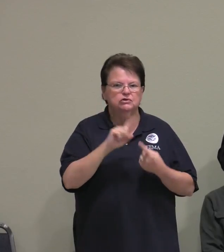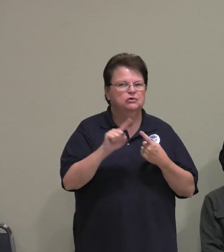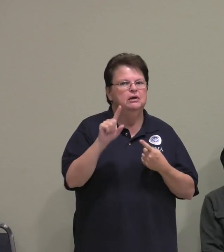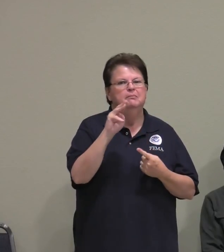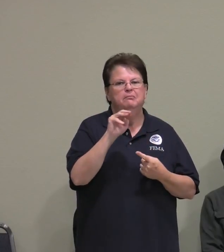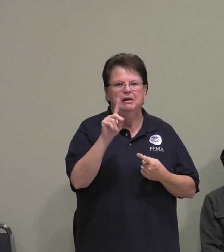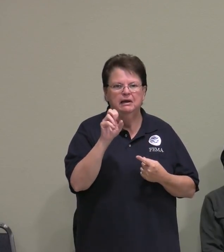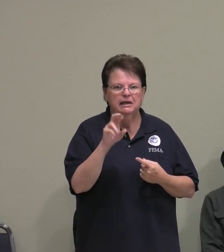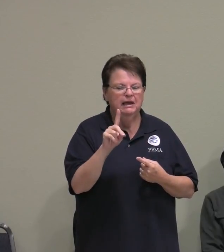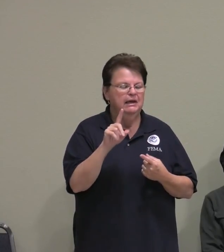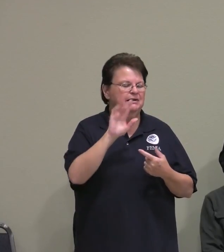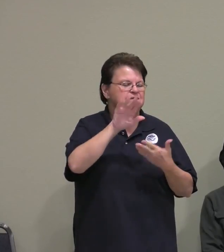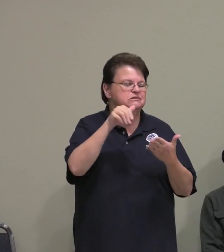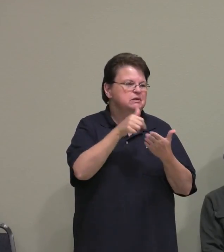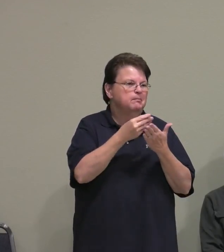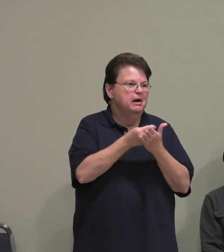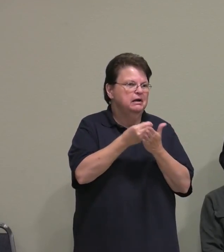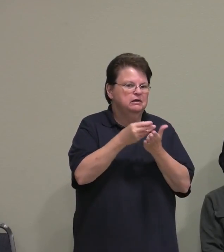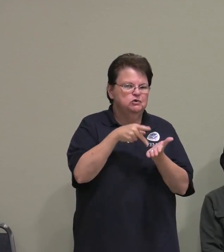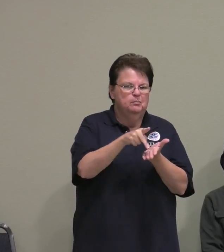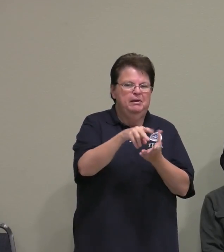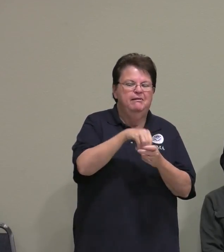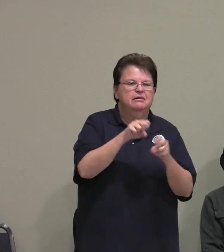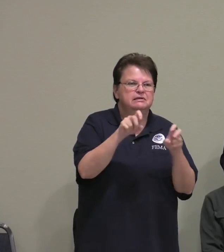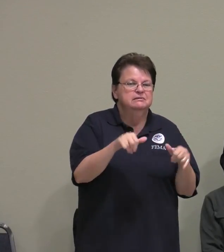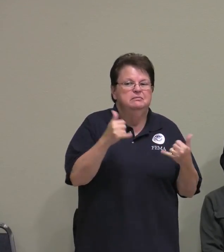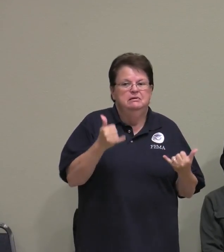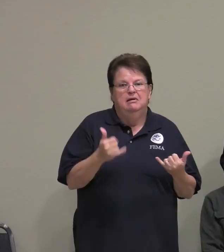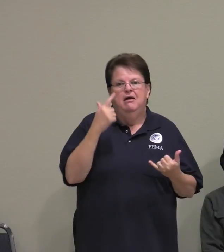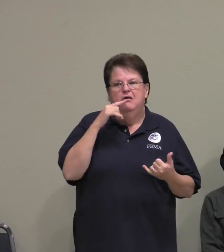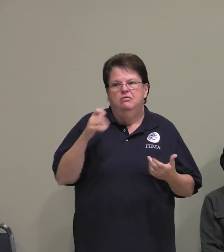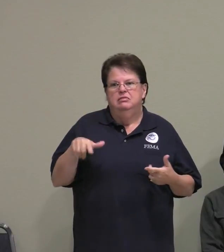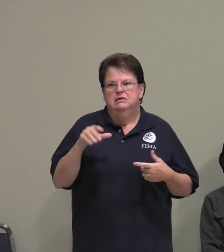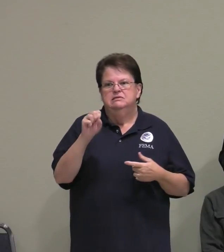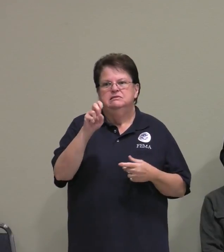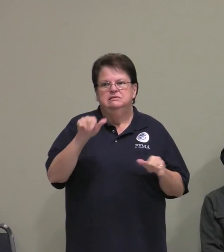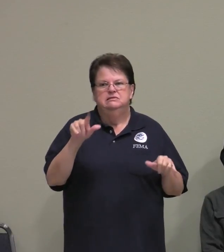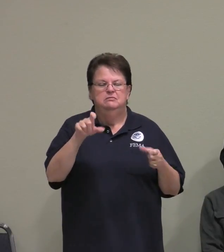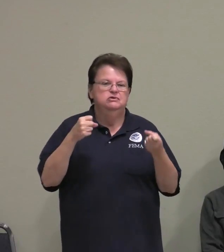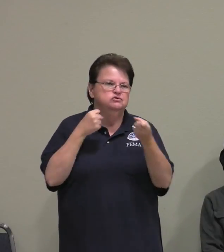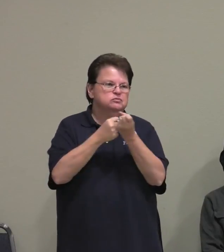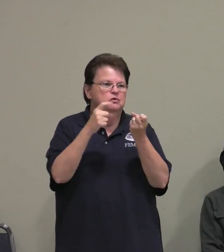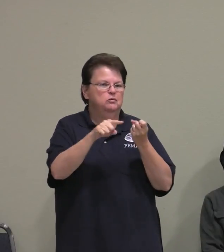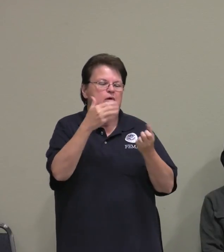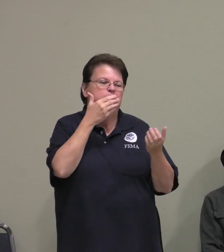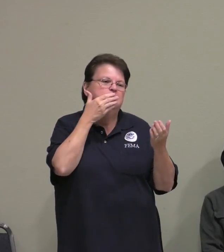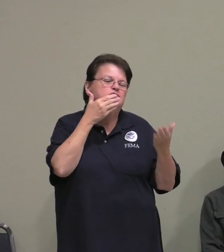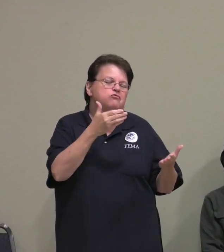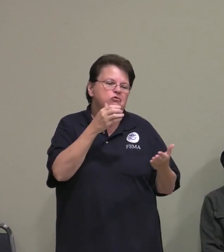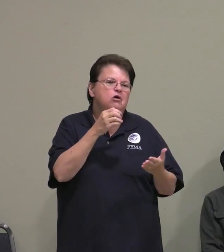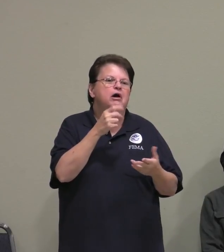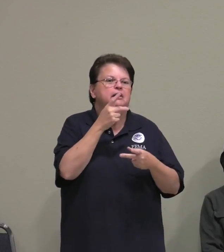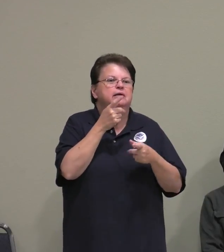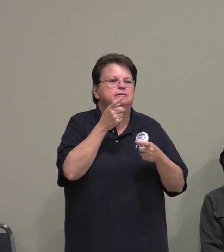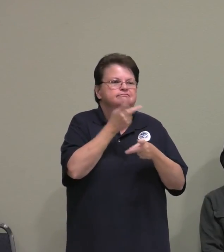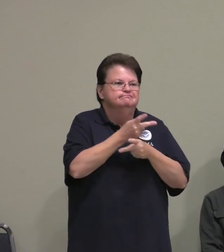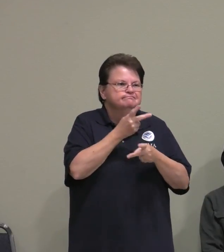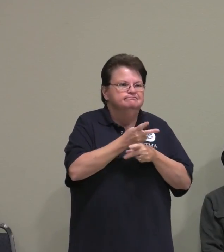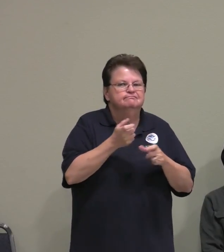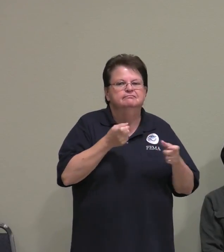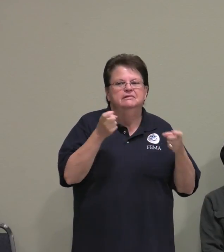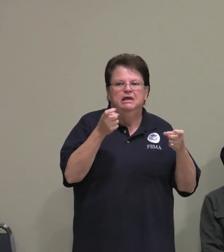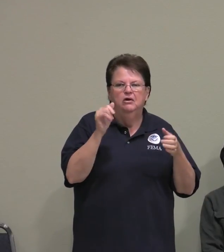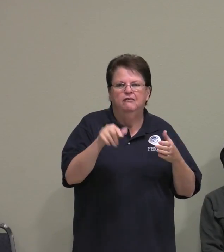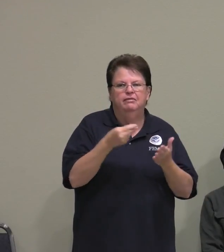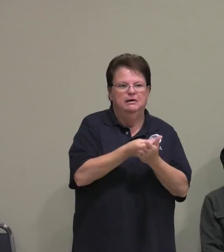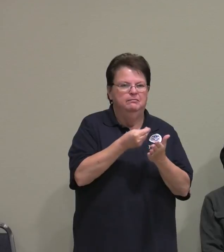money you're putting into the system, and now it's time for that system to come back and support you. We want to be good stewards of that and make sure we make the right decisions,